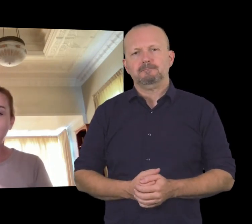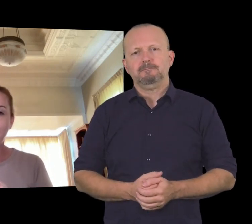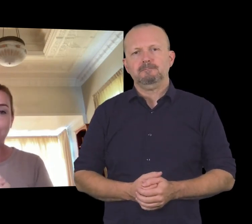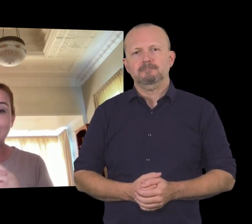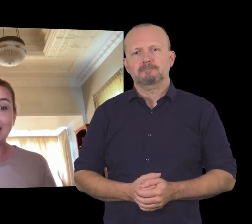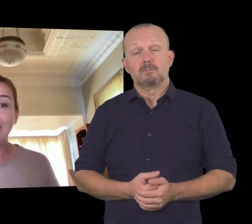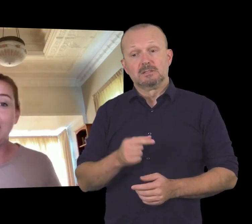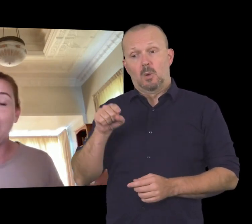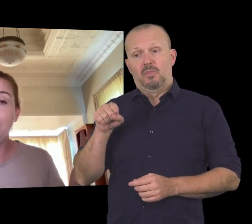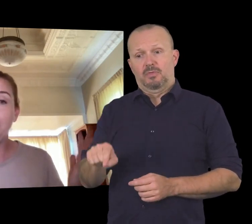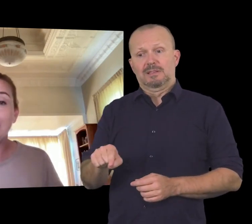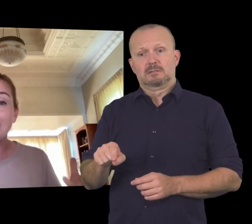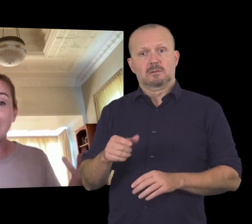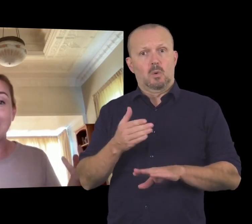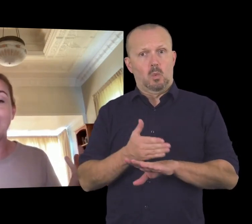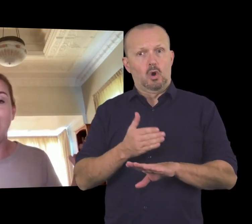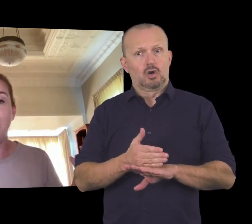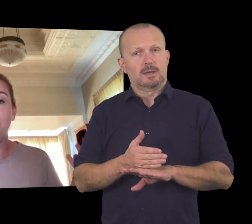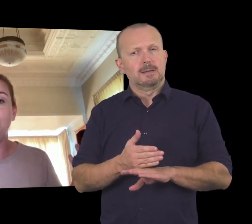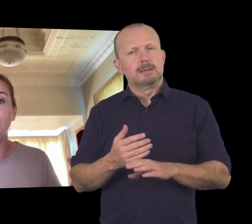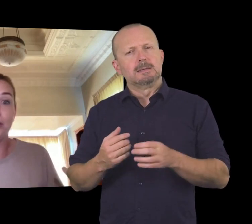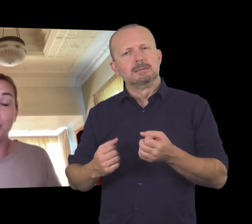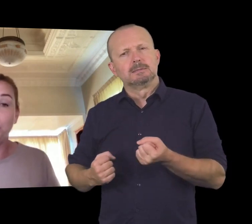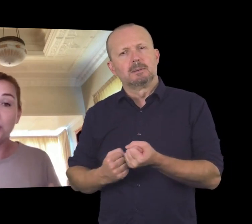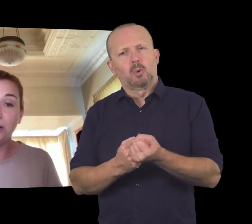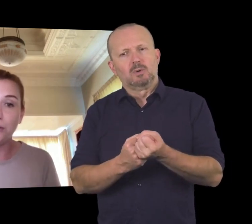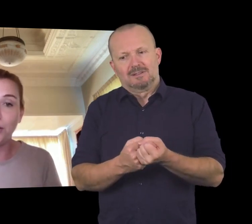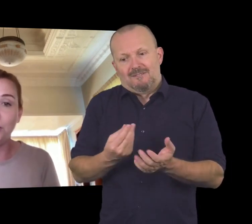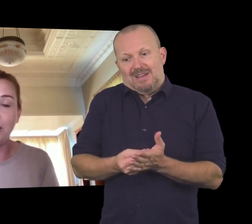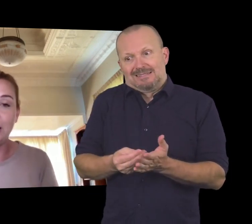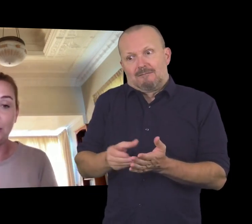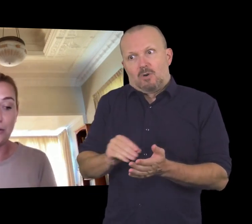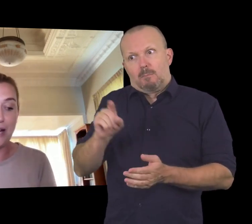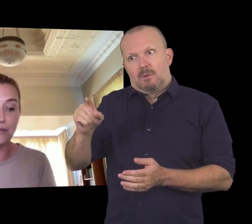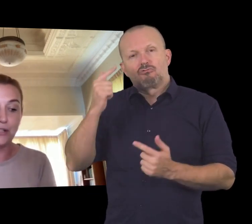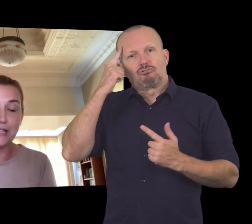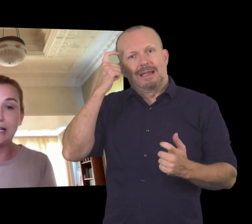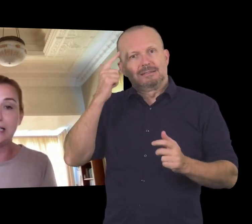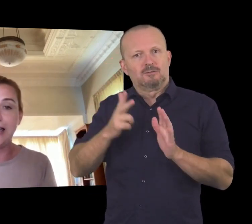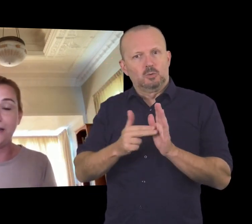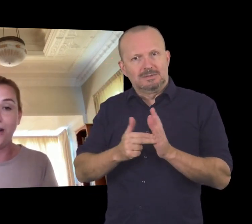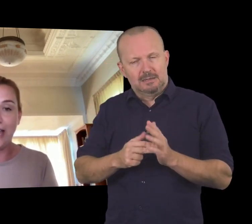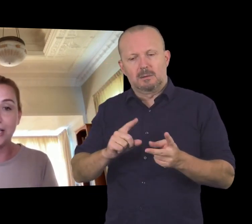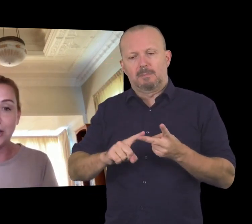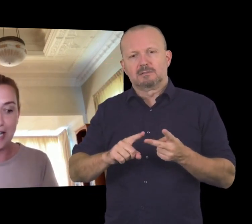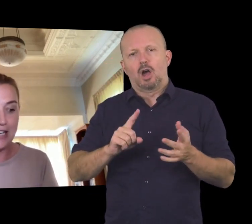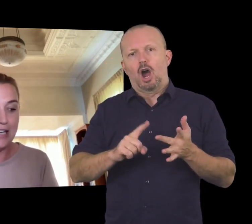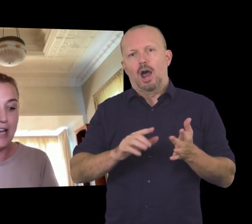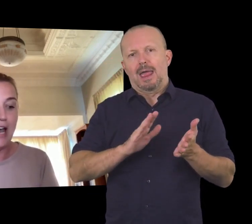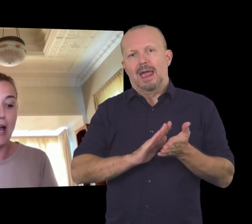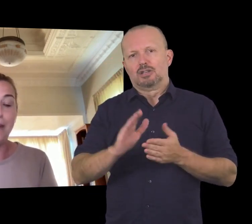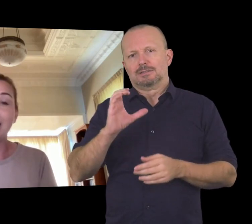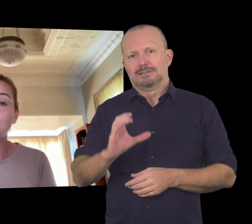This particular piece is supported through funding through Creative New Zealand and the